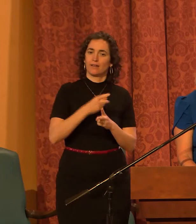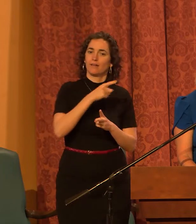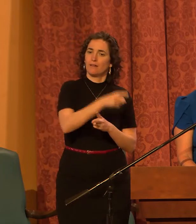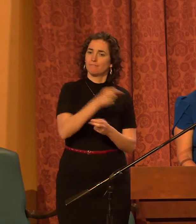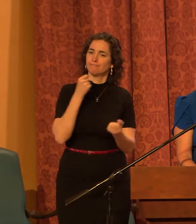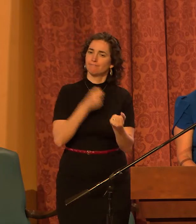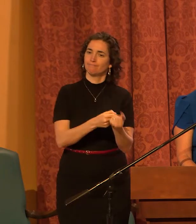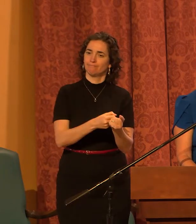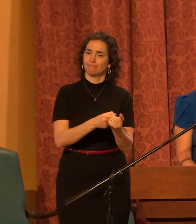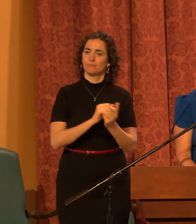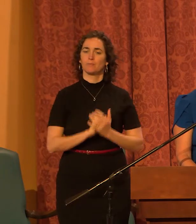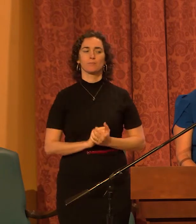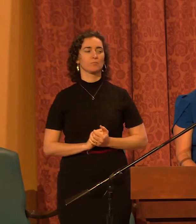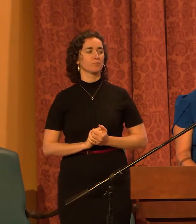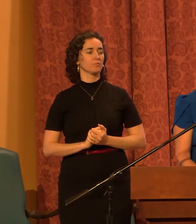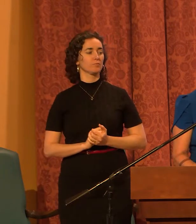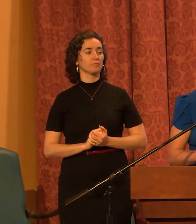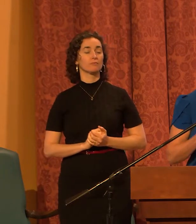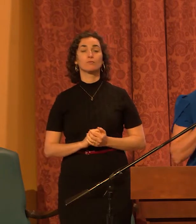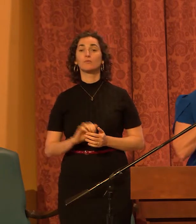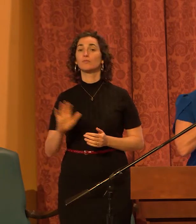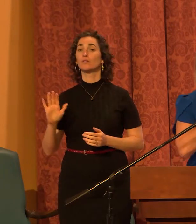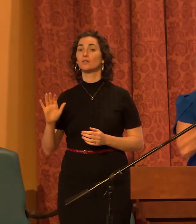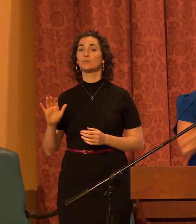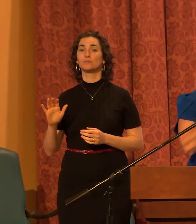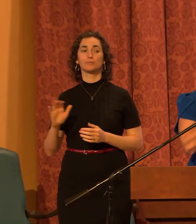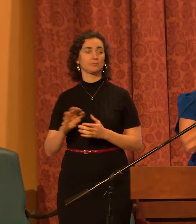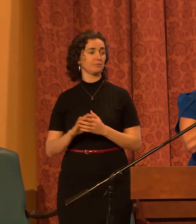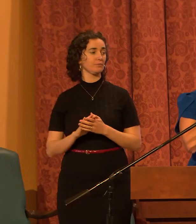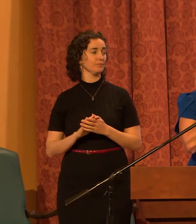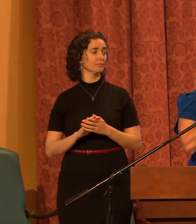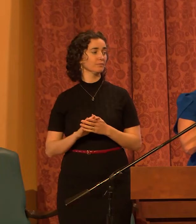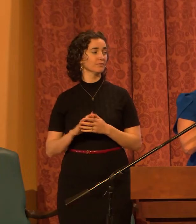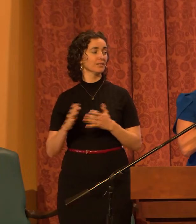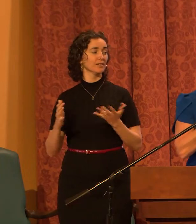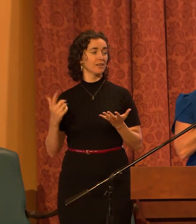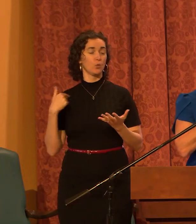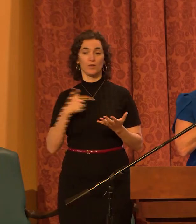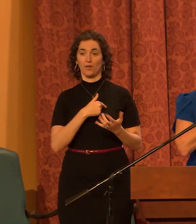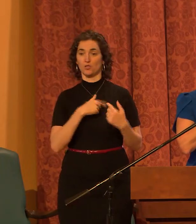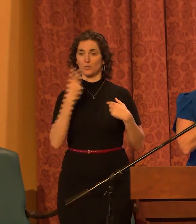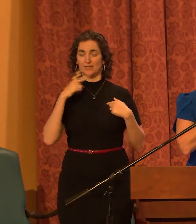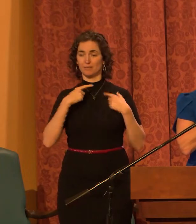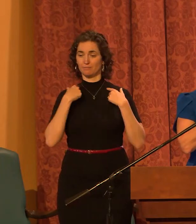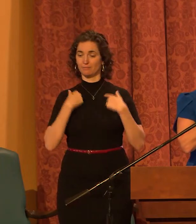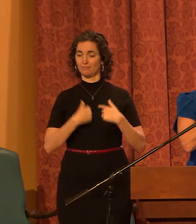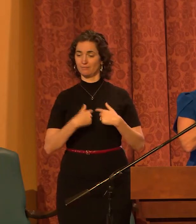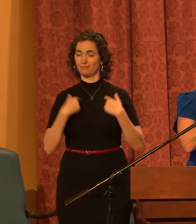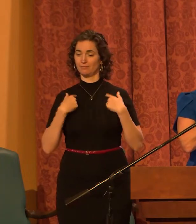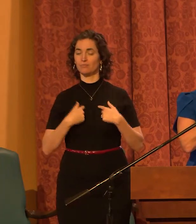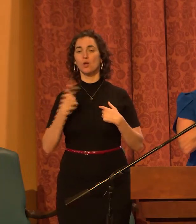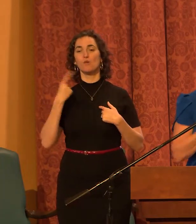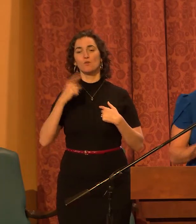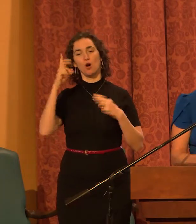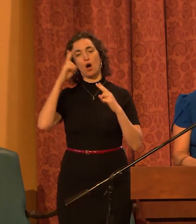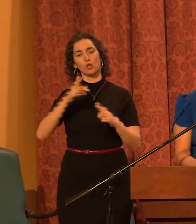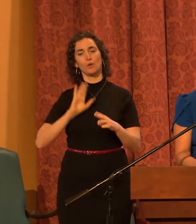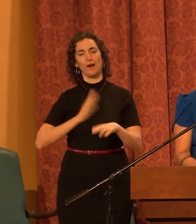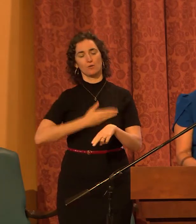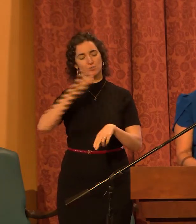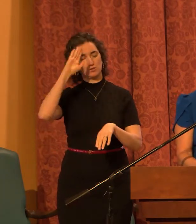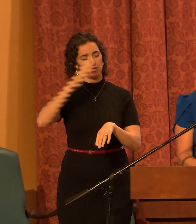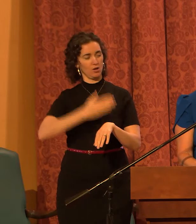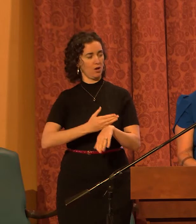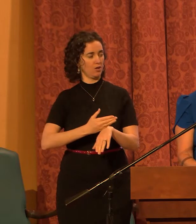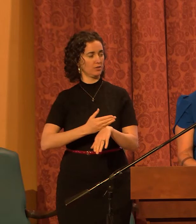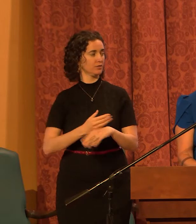to Braden. You see bee pins on us today to honor our son.